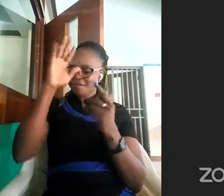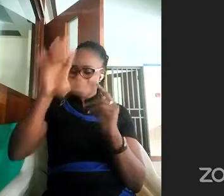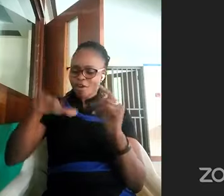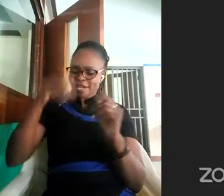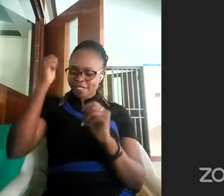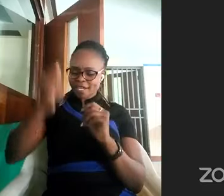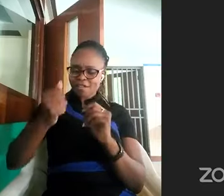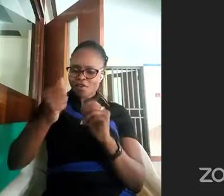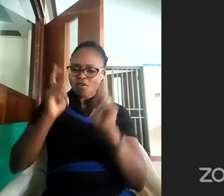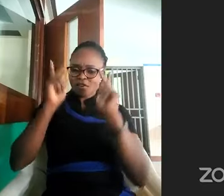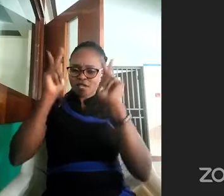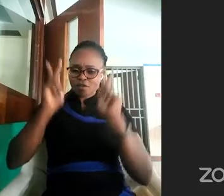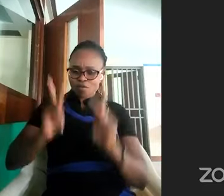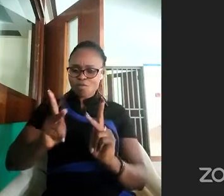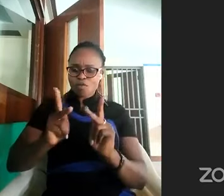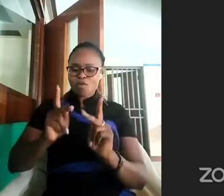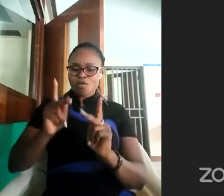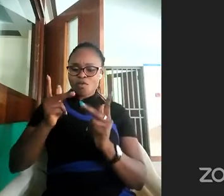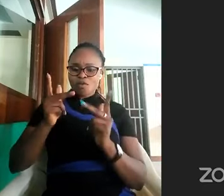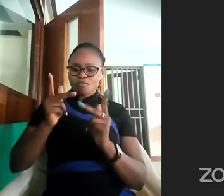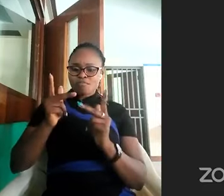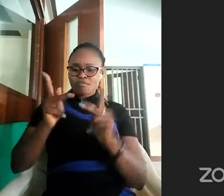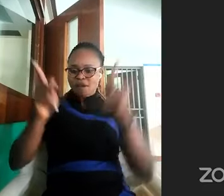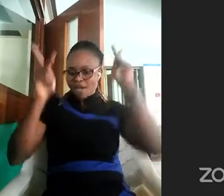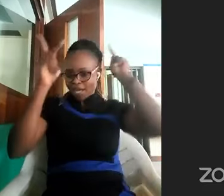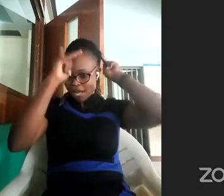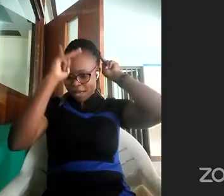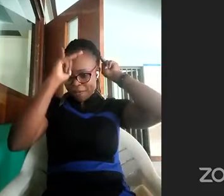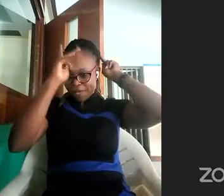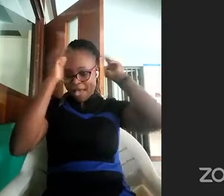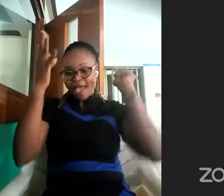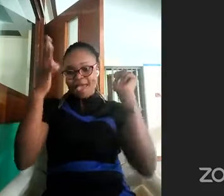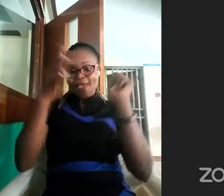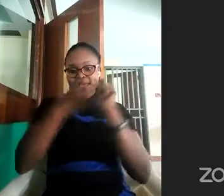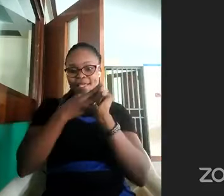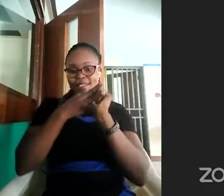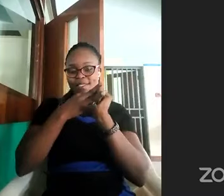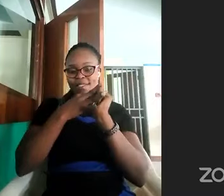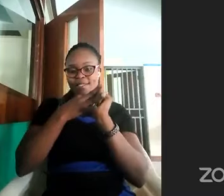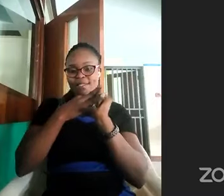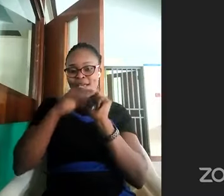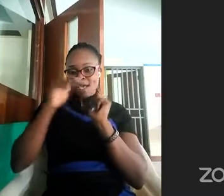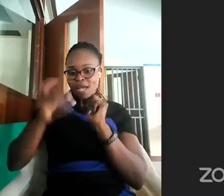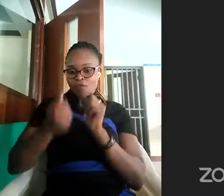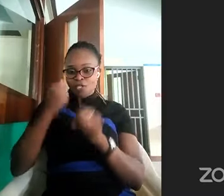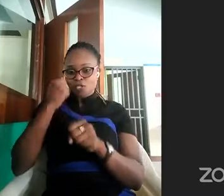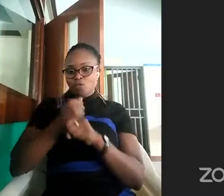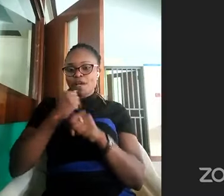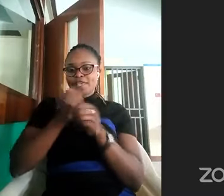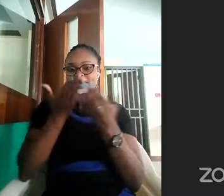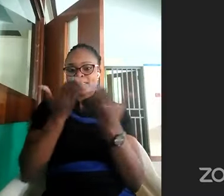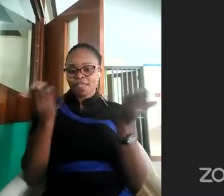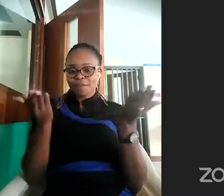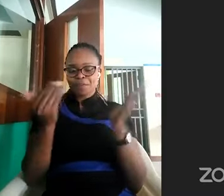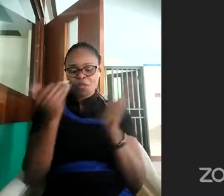Mombasa. Those are 8 counties that we are present in. Some of our programs that are currently running in those